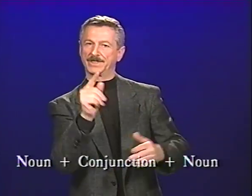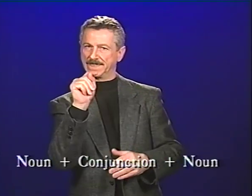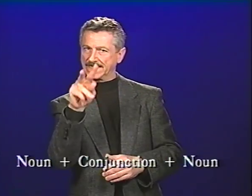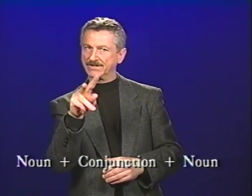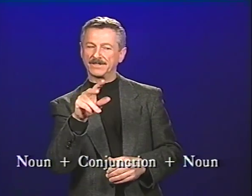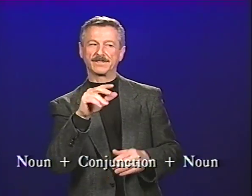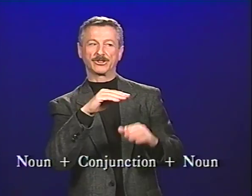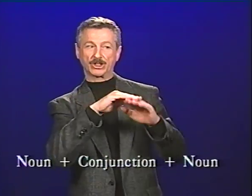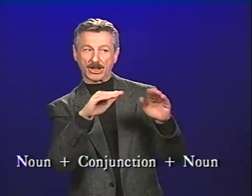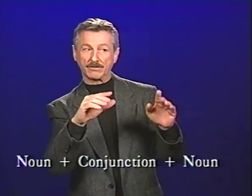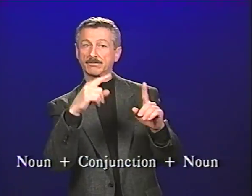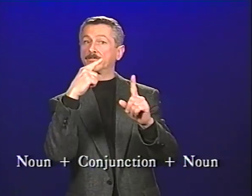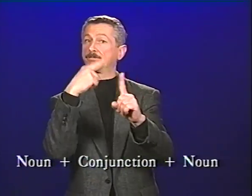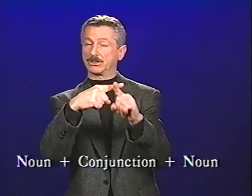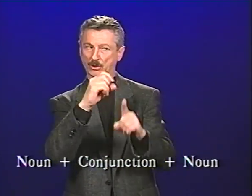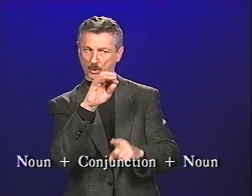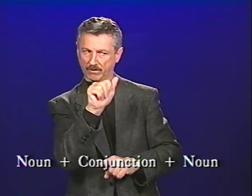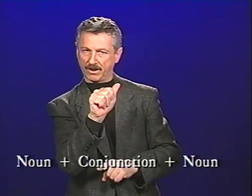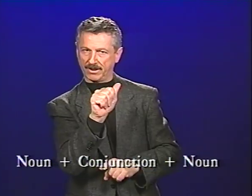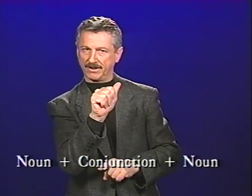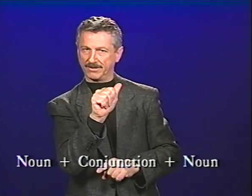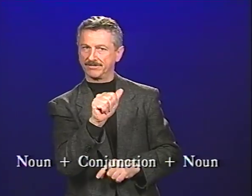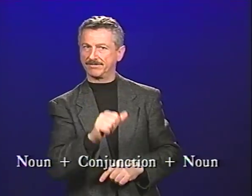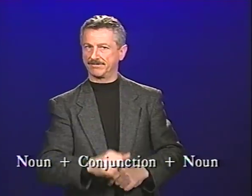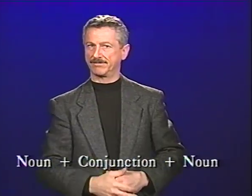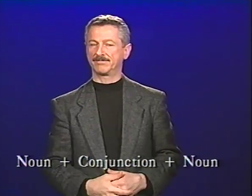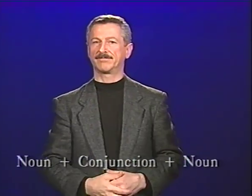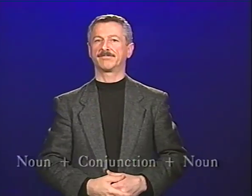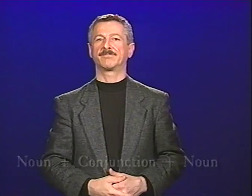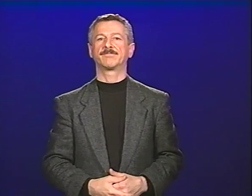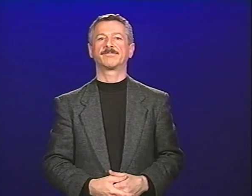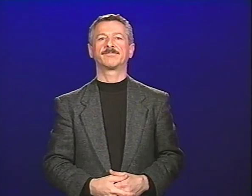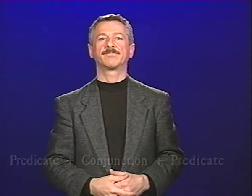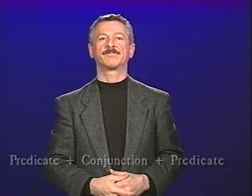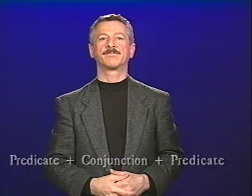Pro 3 brings the TV, the shelf, plus the sofa.